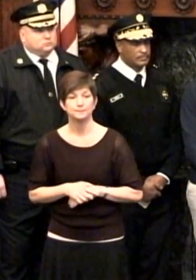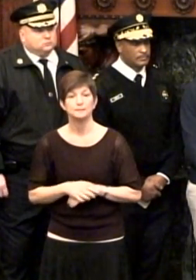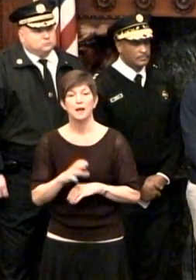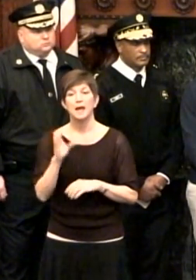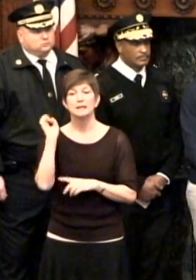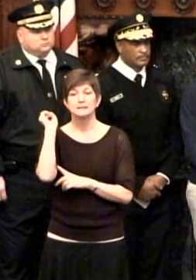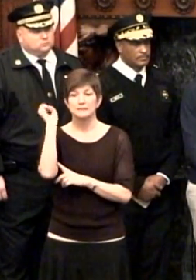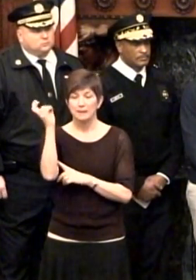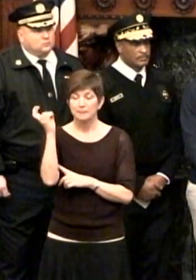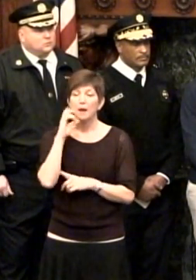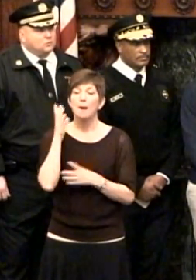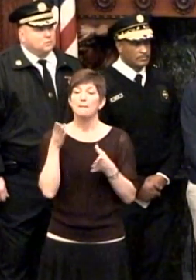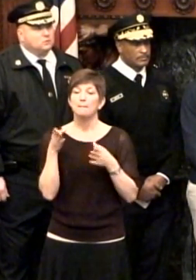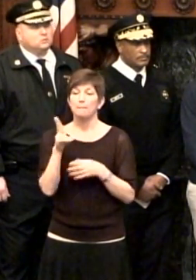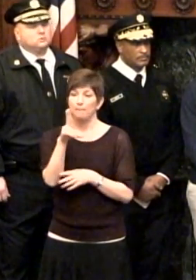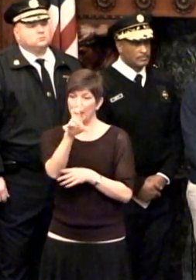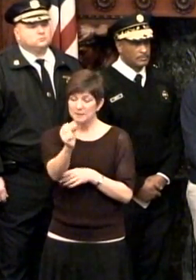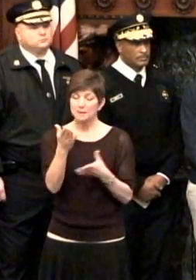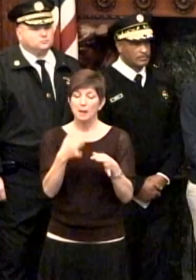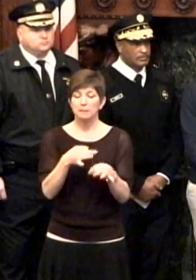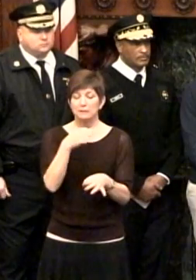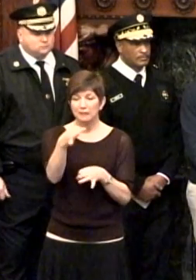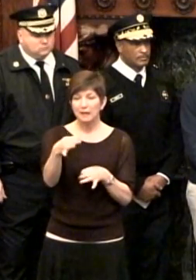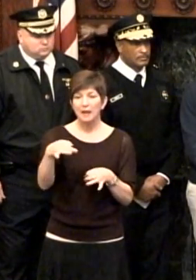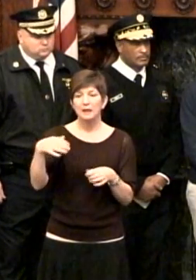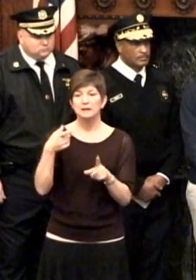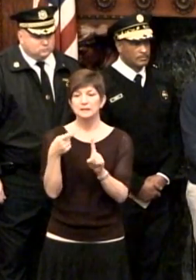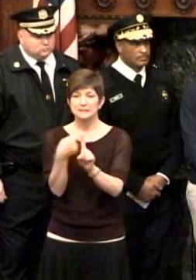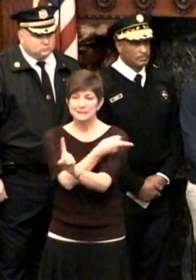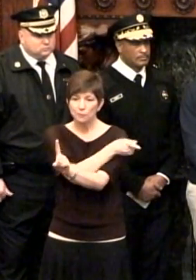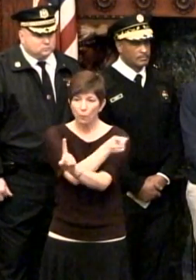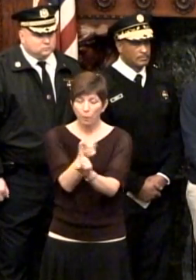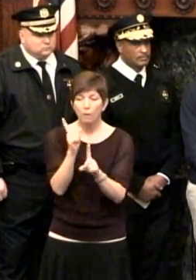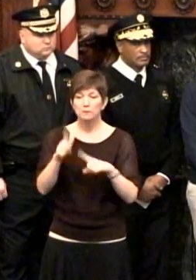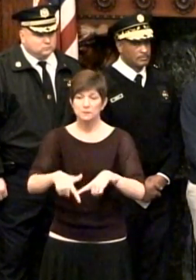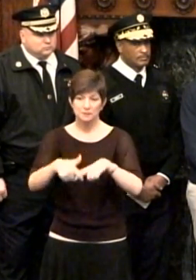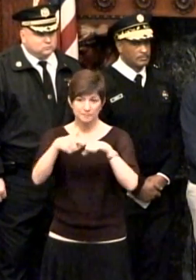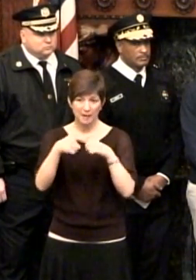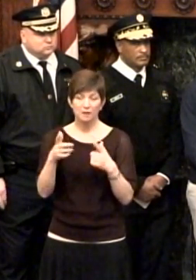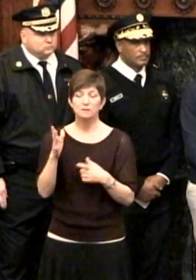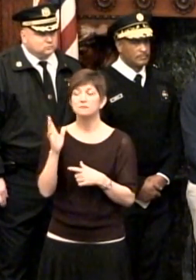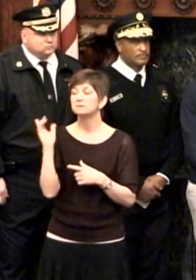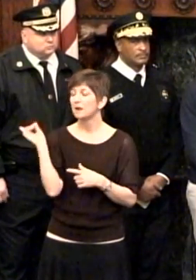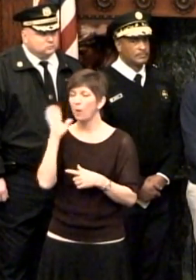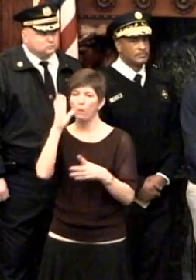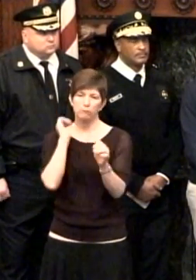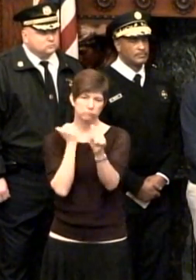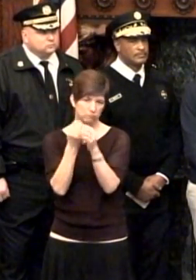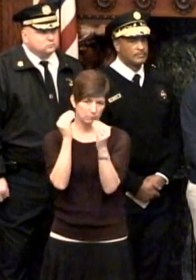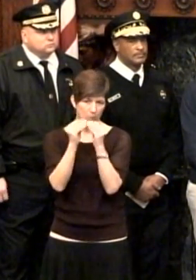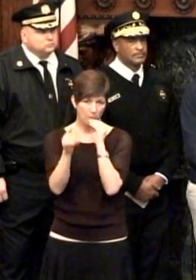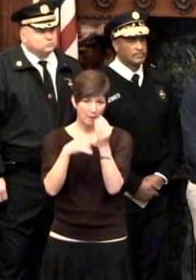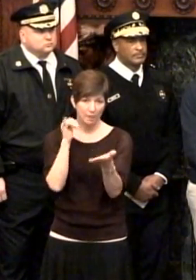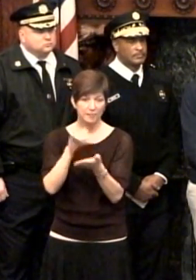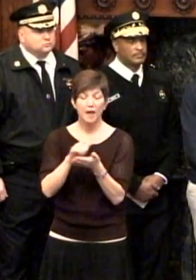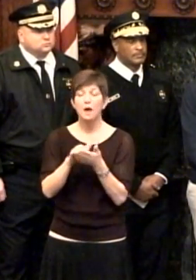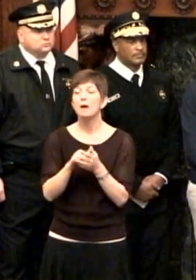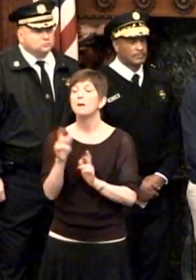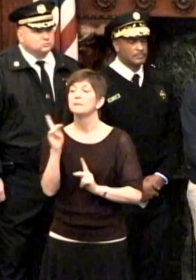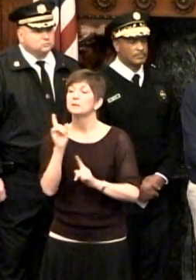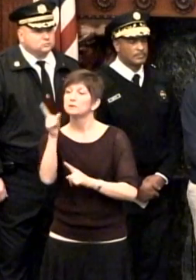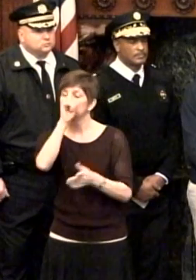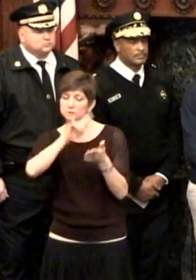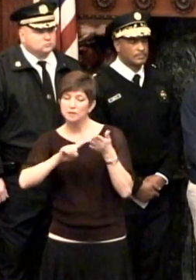SEPTA. Bus routes may be delayed, detoured, or suspended. Joe Casey is here. He'll give you more update on that. Customers should check